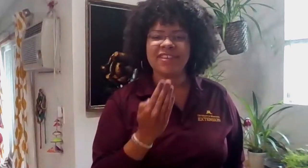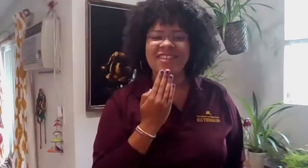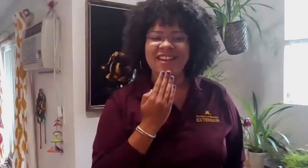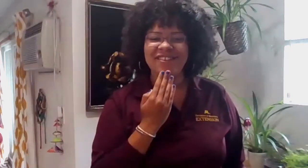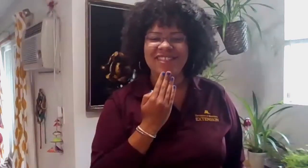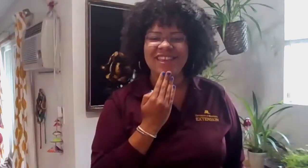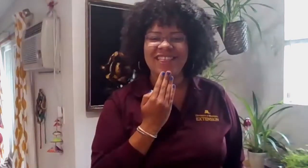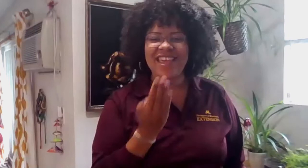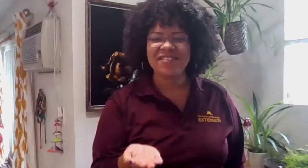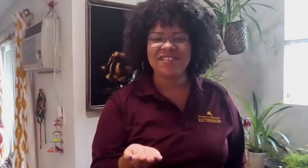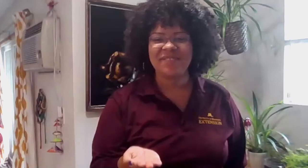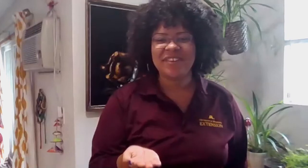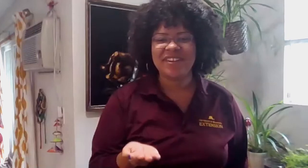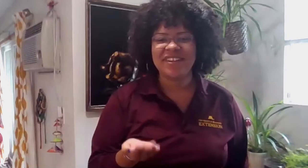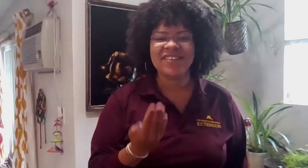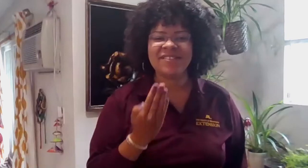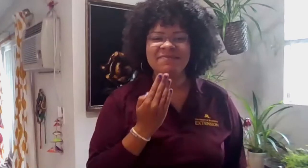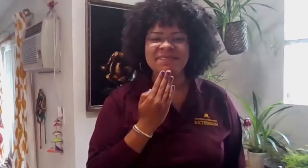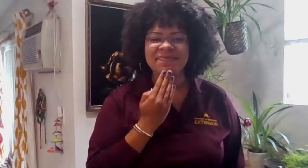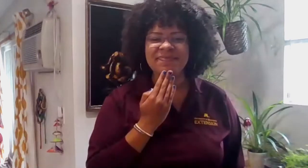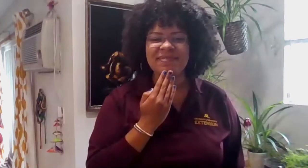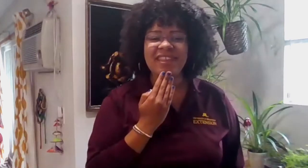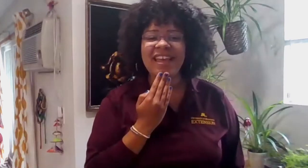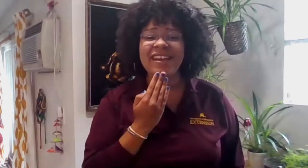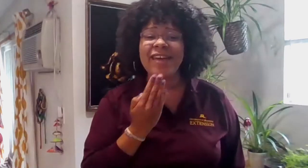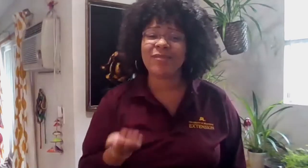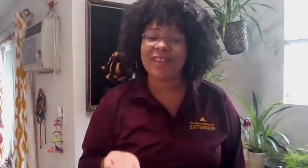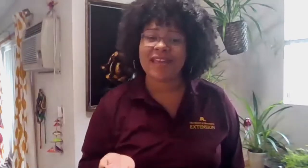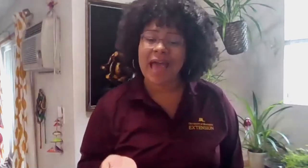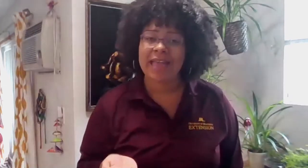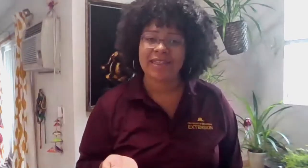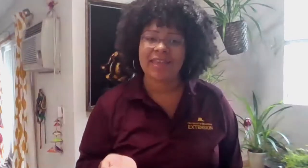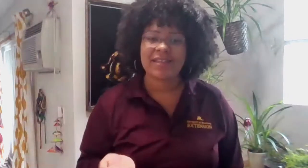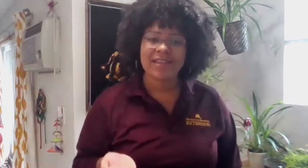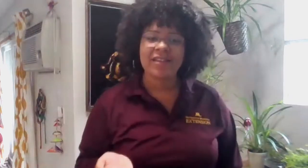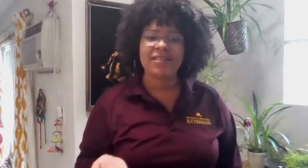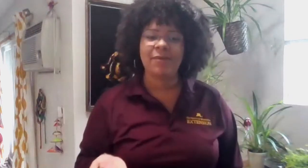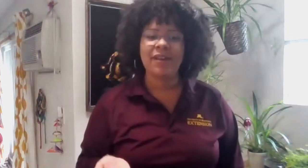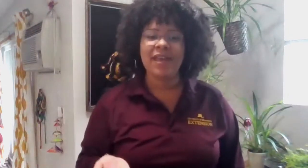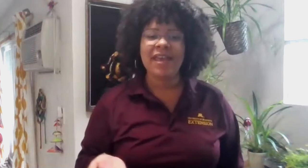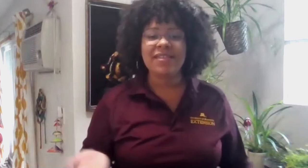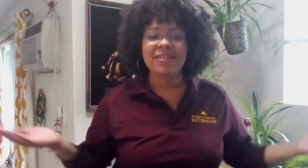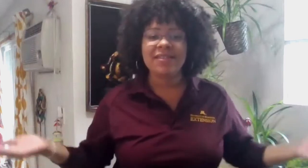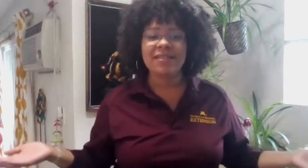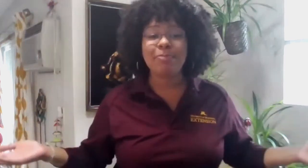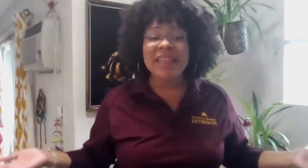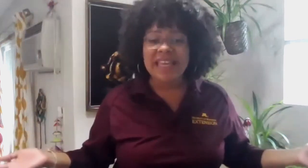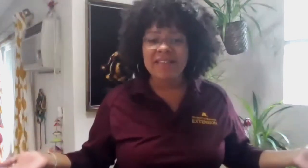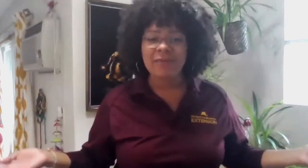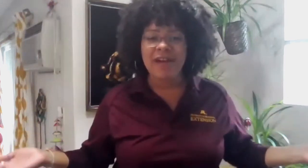This is how you can sign thank you to someone. Another really kind thing to sign to someone is please when you're